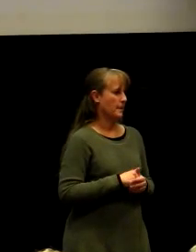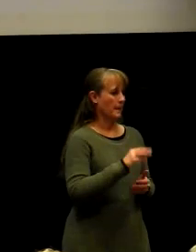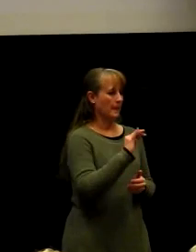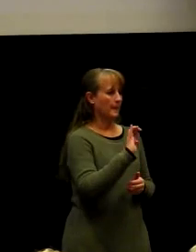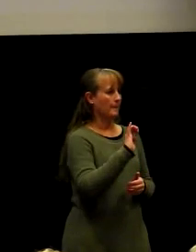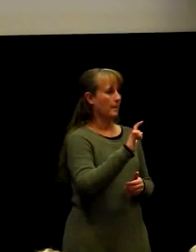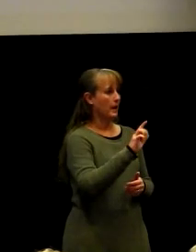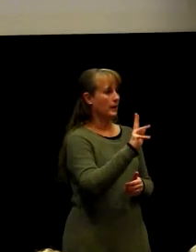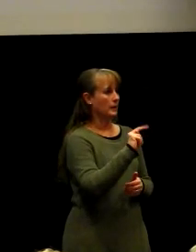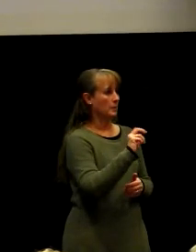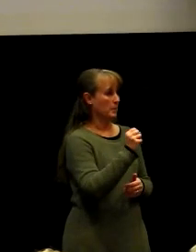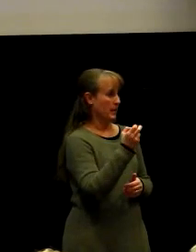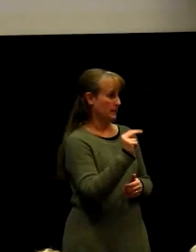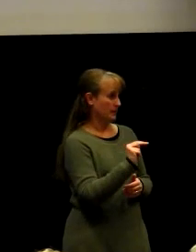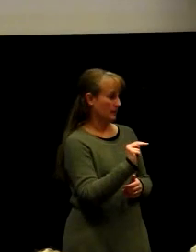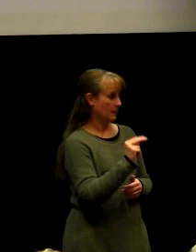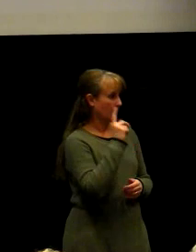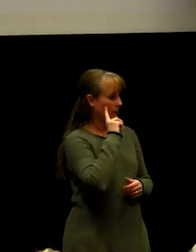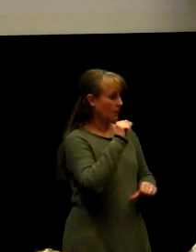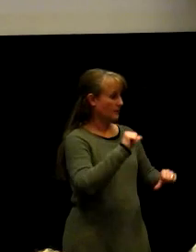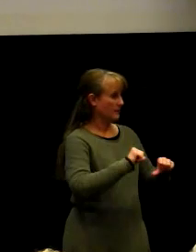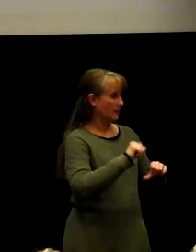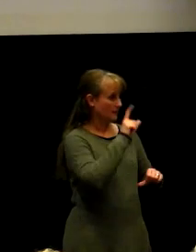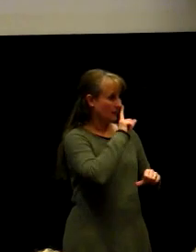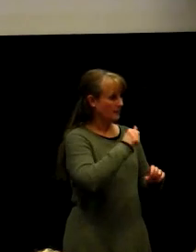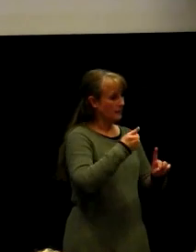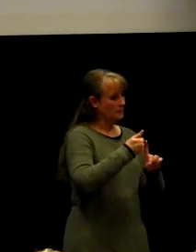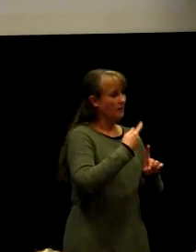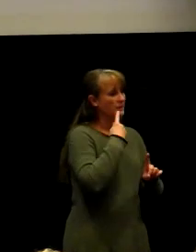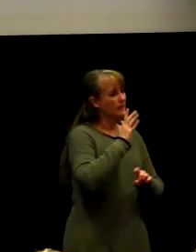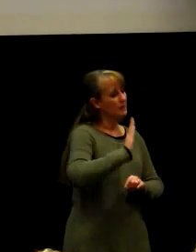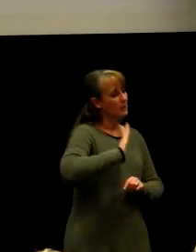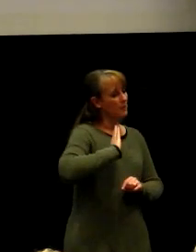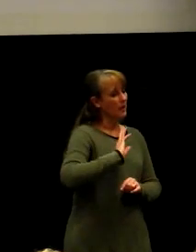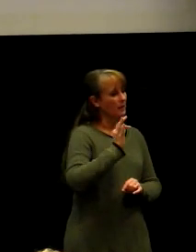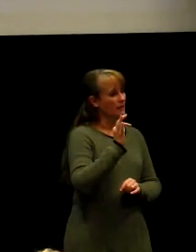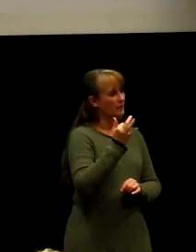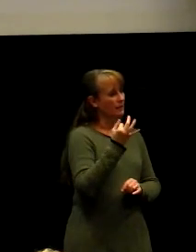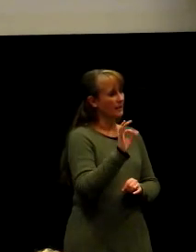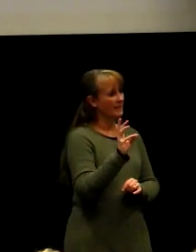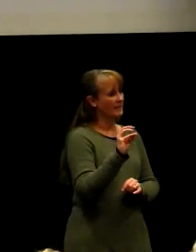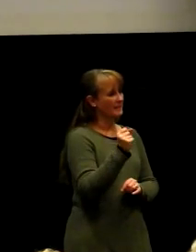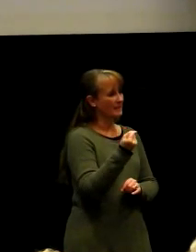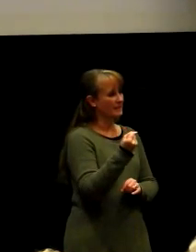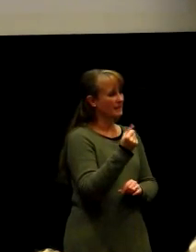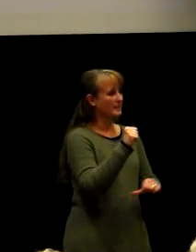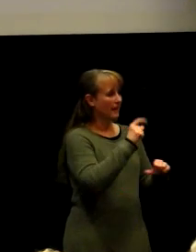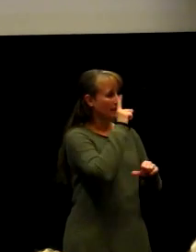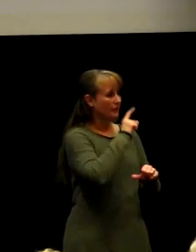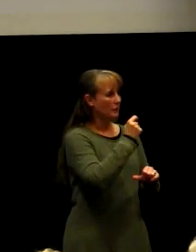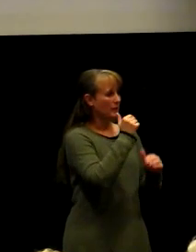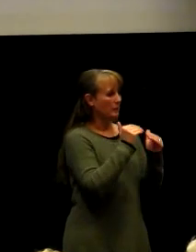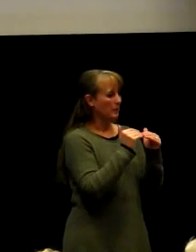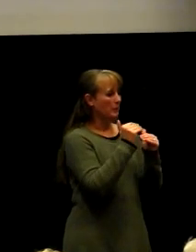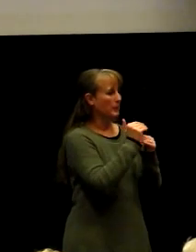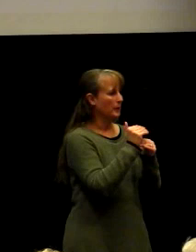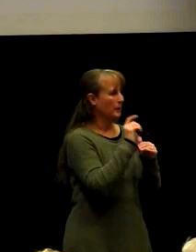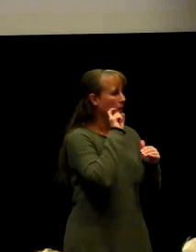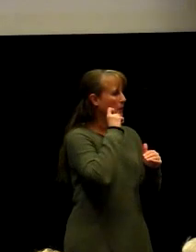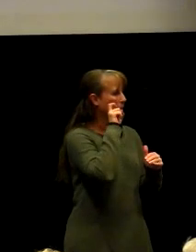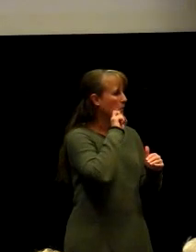Michael Benson, by the way, on science fiction at this time, says, in the early 60s, science fiction was only a step or two above pornography on the